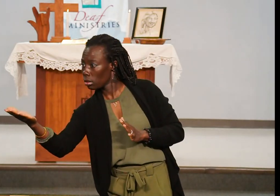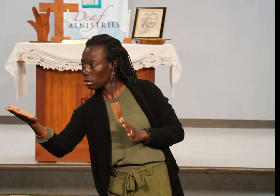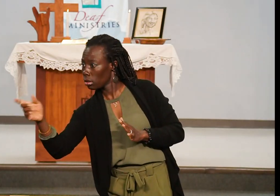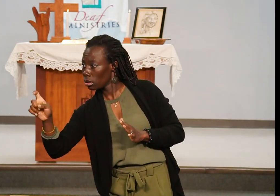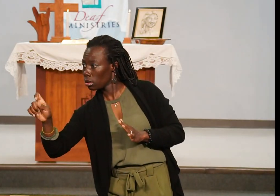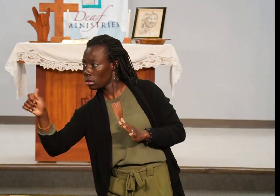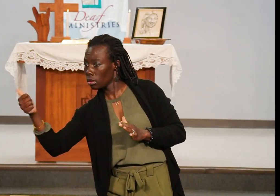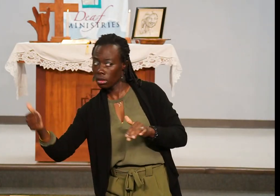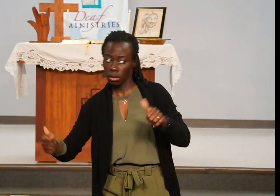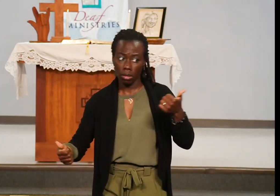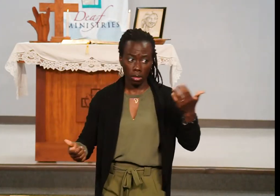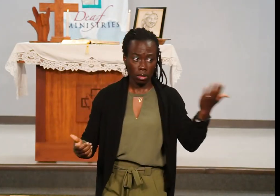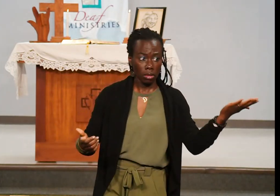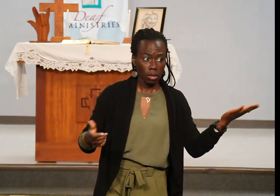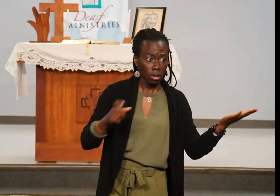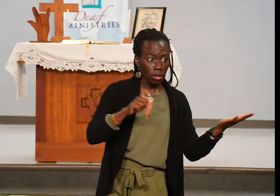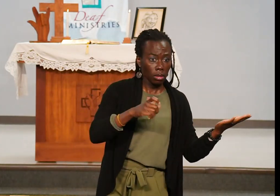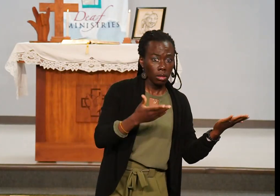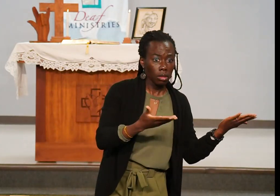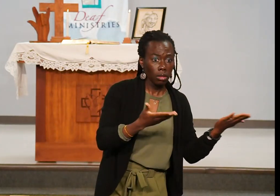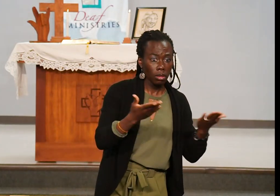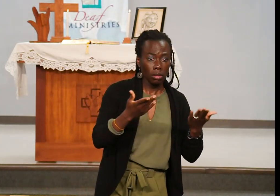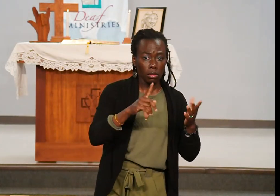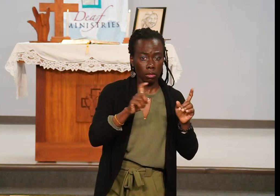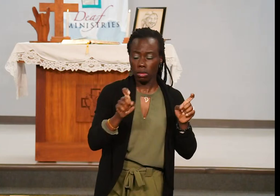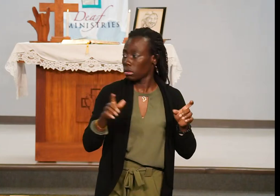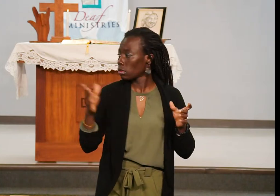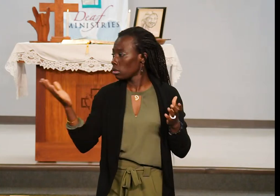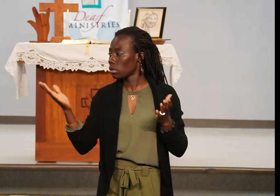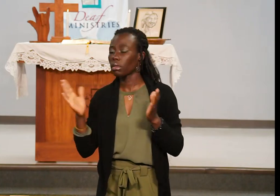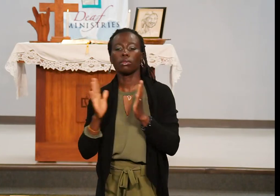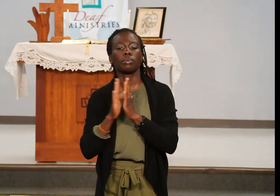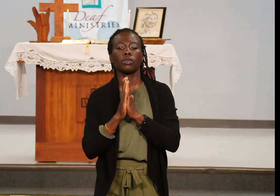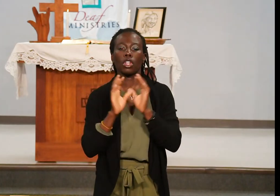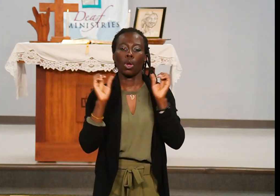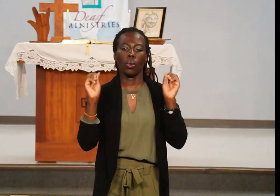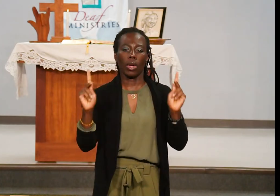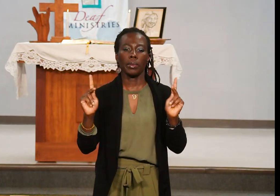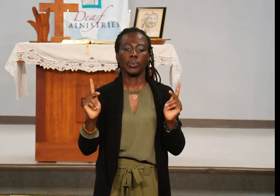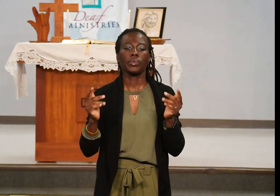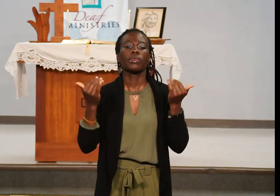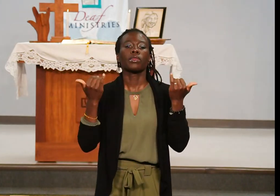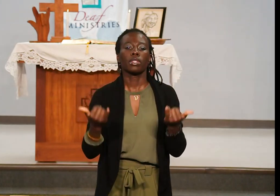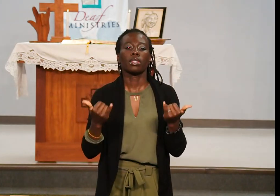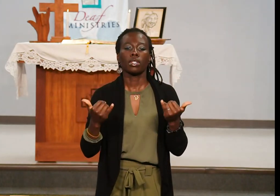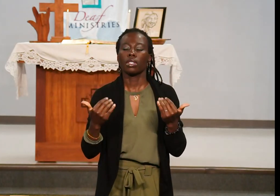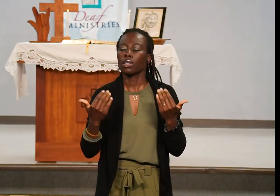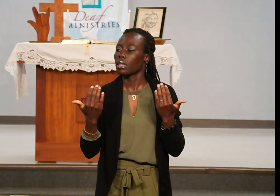can continue praying. I just want to check if there are any prayers from our floor this morning here.